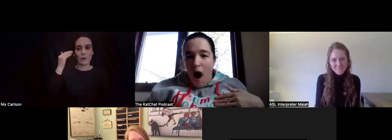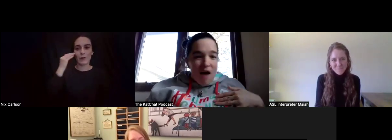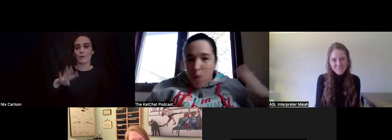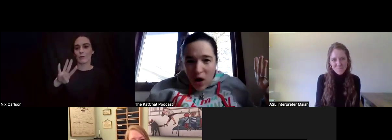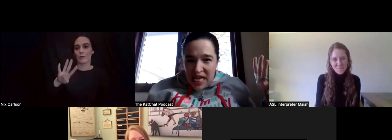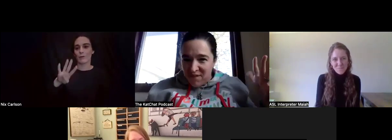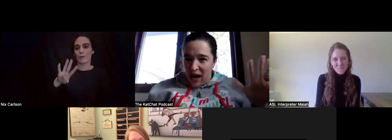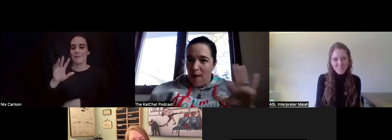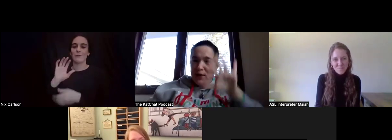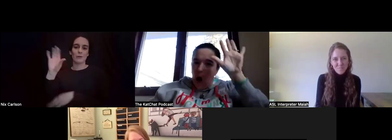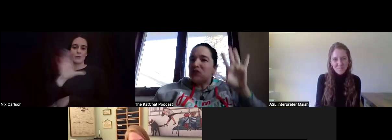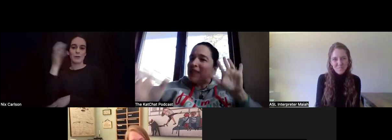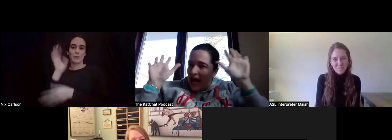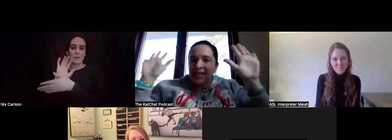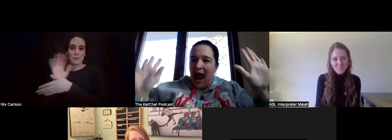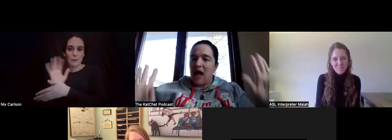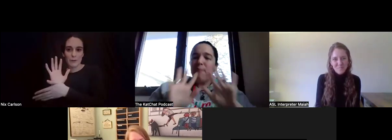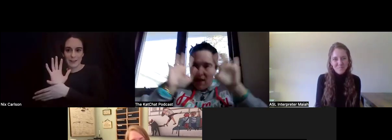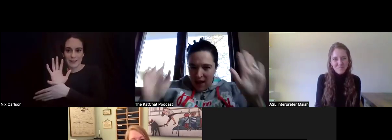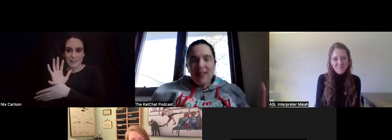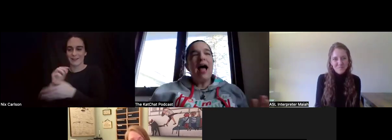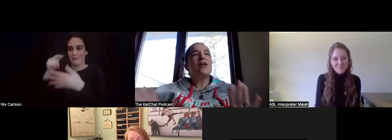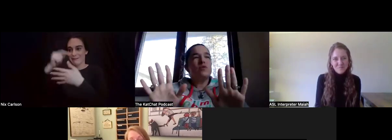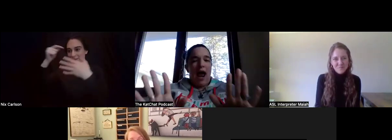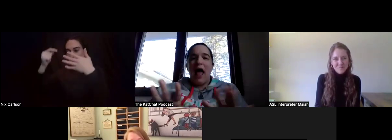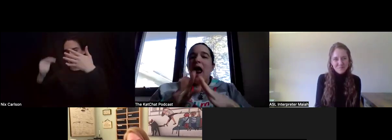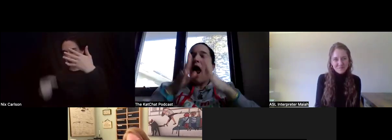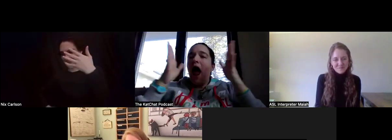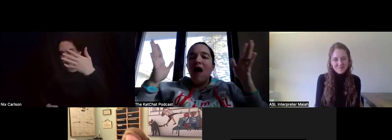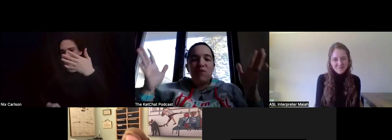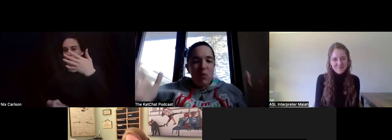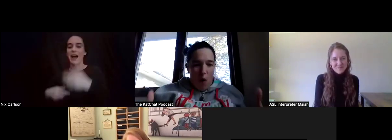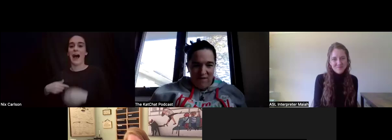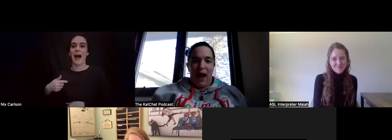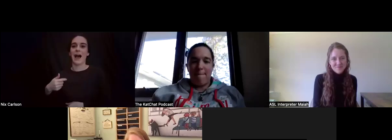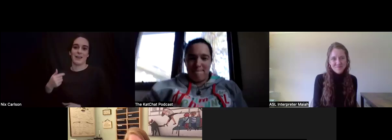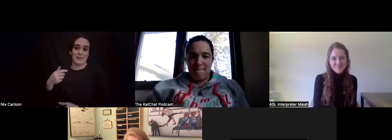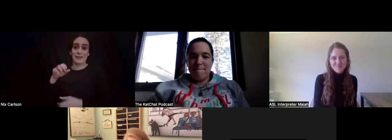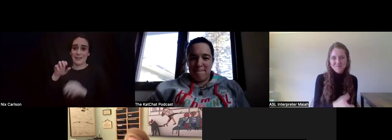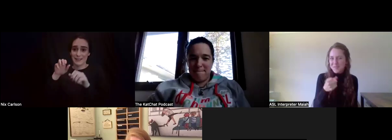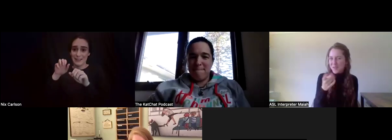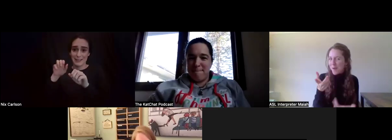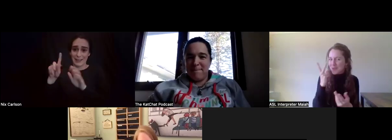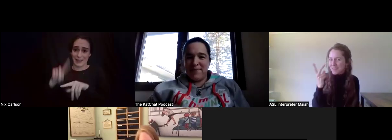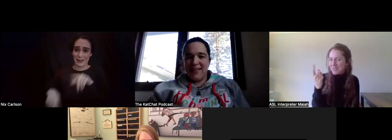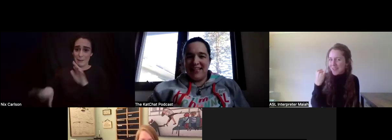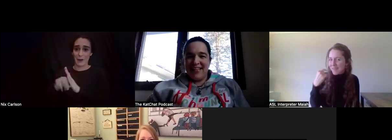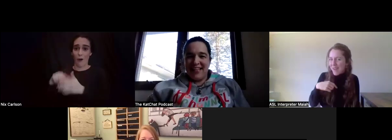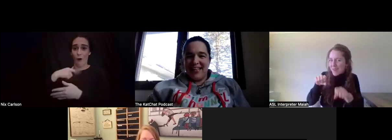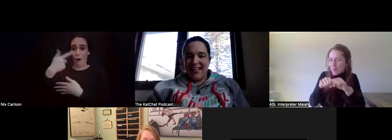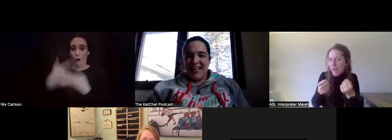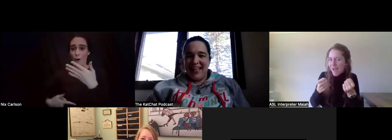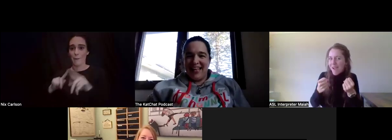could say 40 of them. I just had to ask. But like You were you going to see if I was going to said, every crack one and of break them. my own rule about.